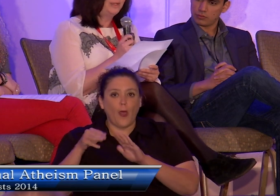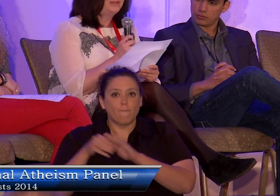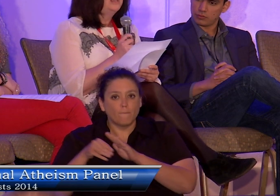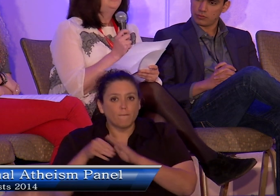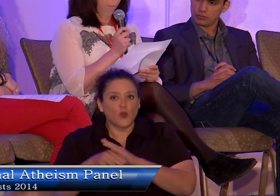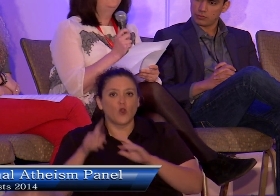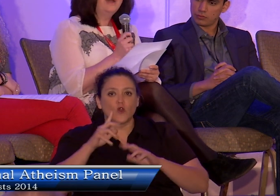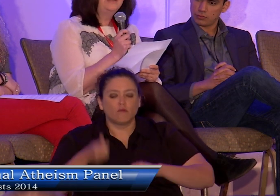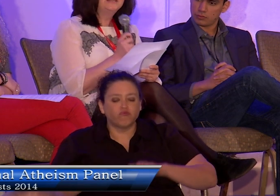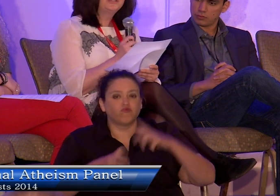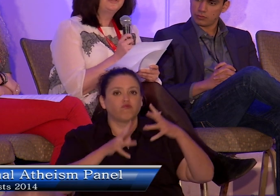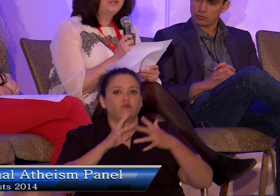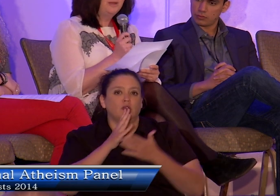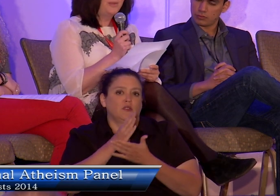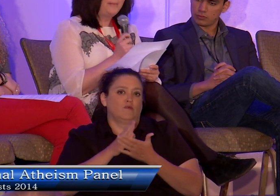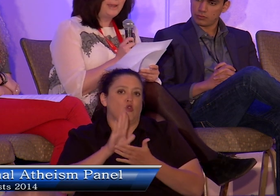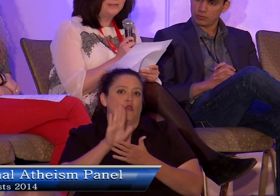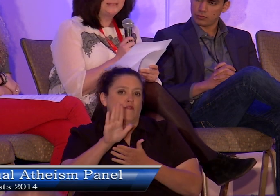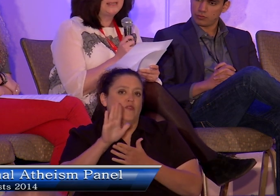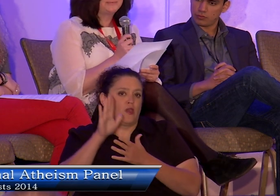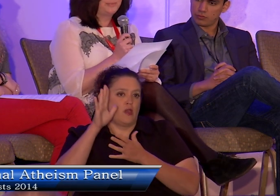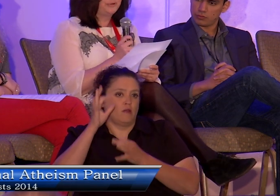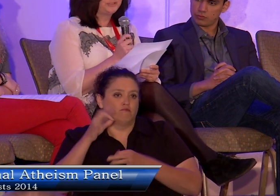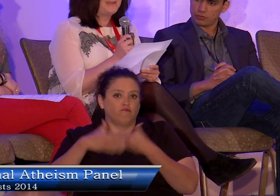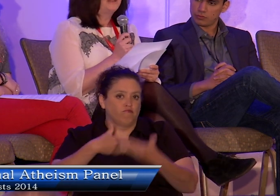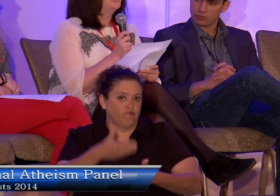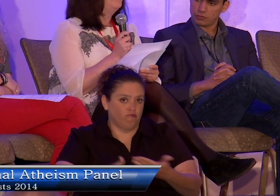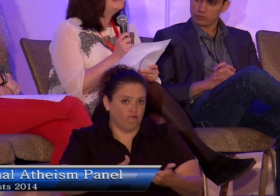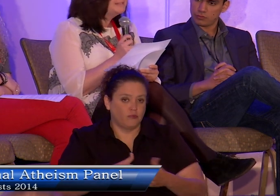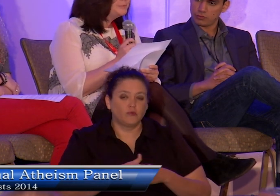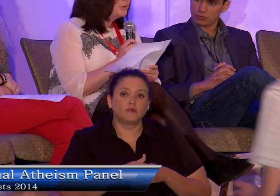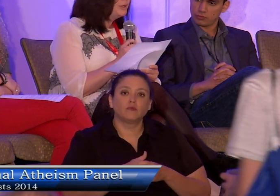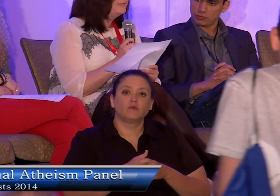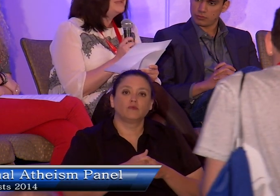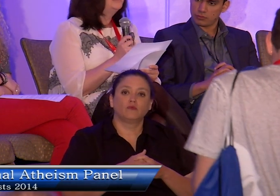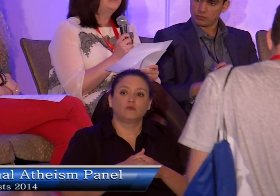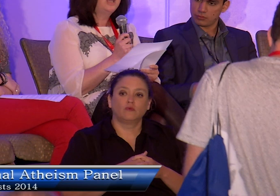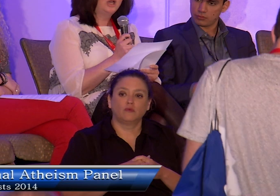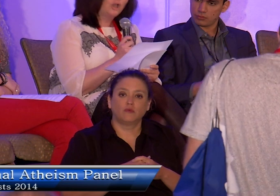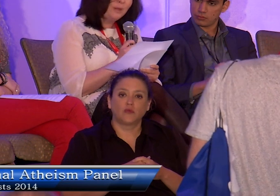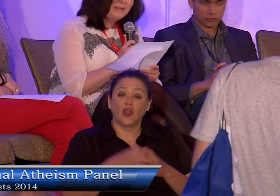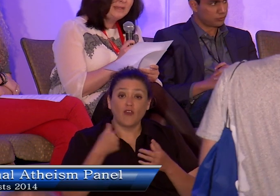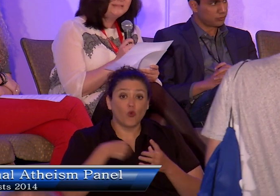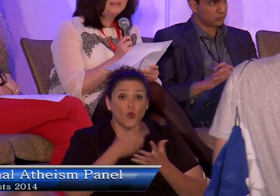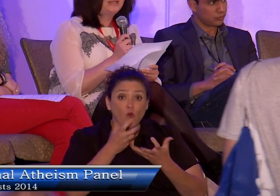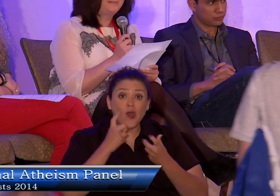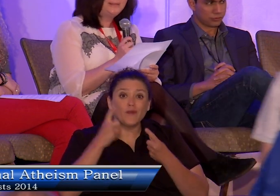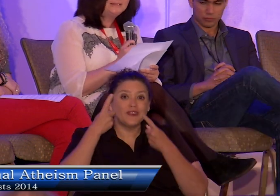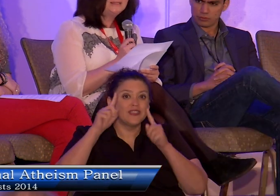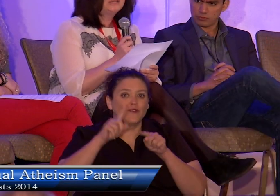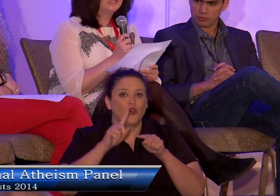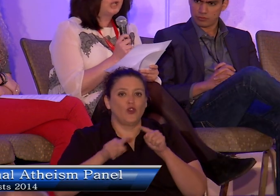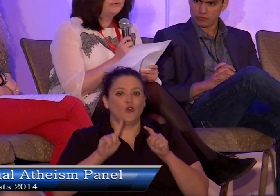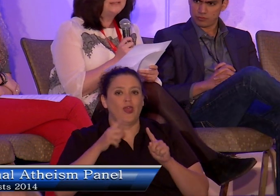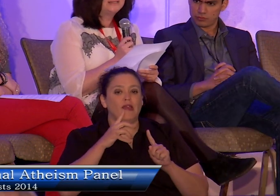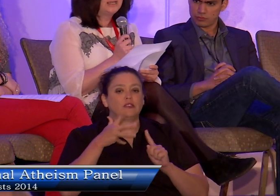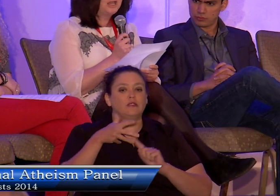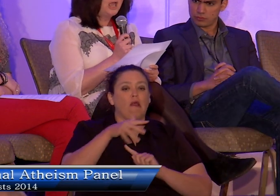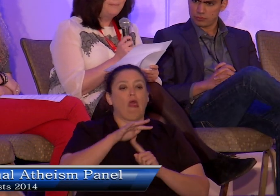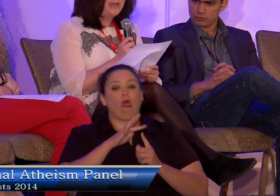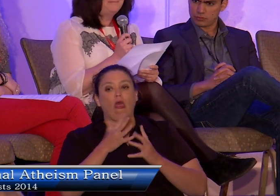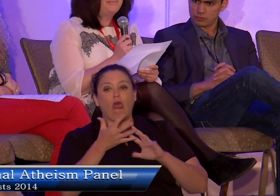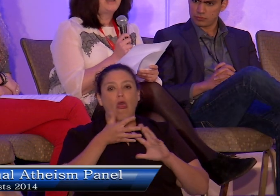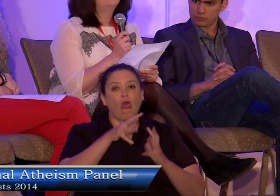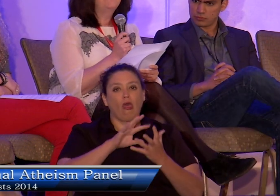their movement. Throughout history, barbarity has been pushed back, not by tiptoeing around it, accommodating it, appeasing it, tolerating